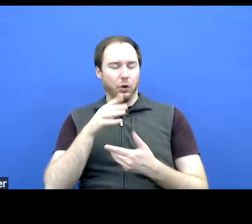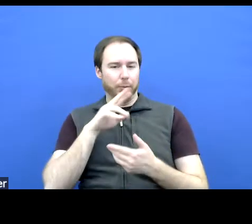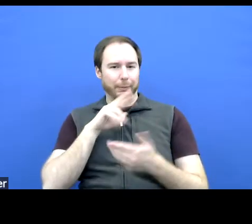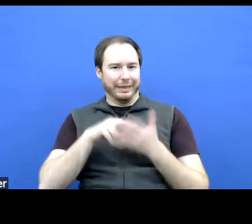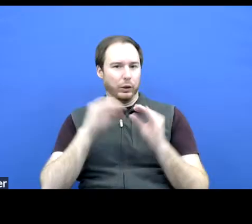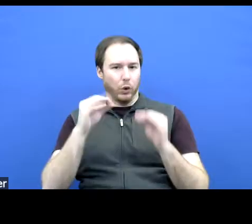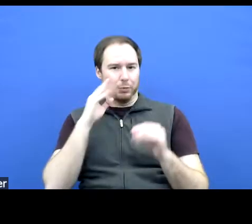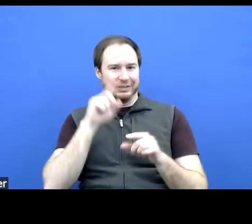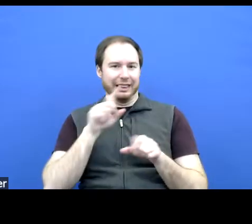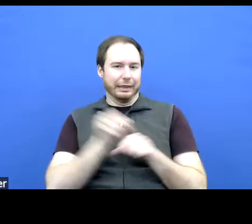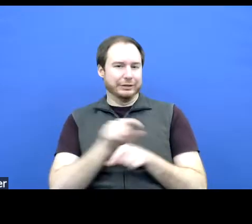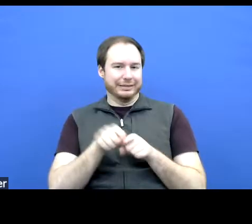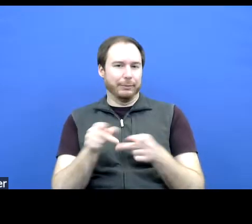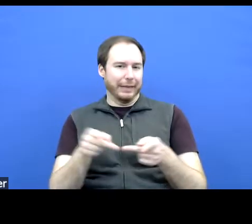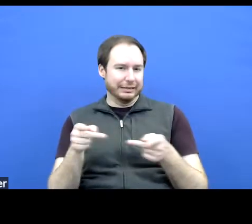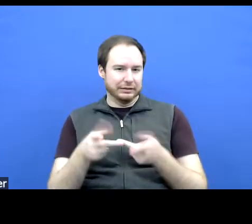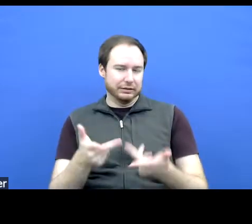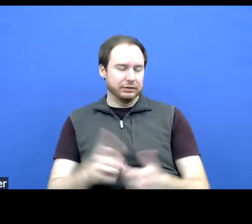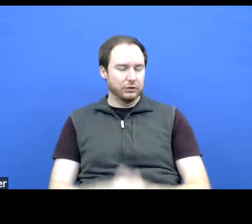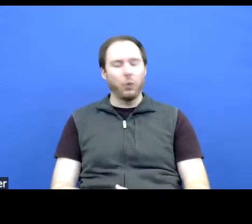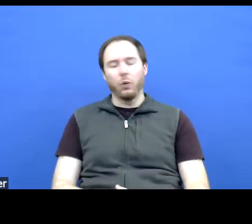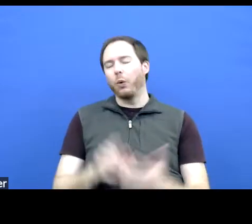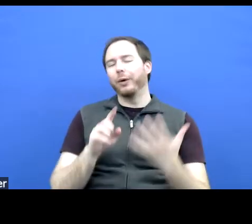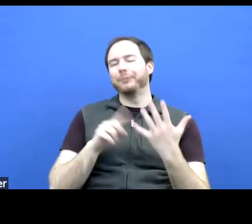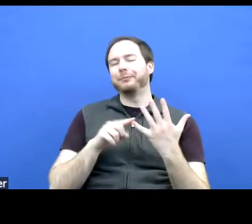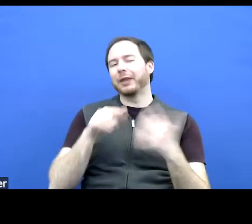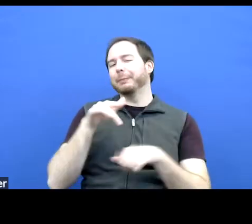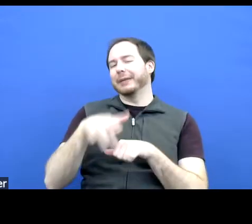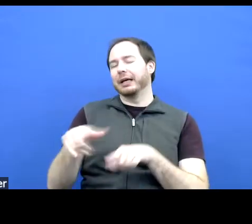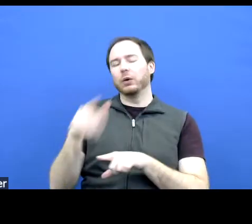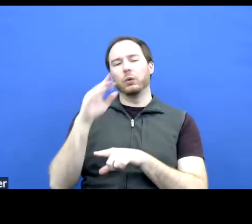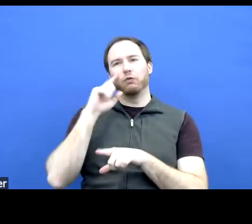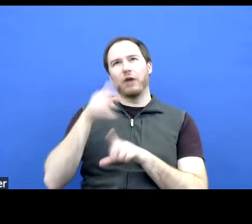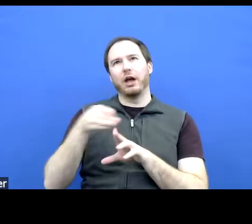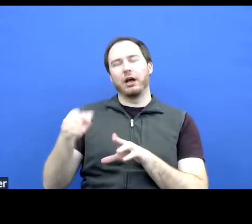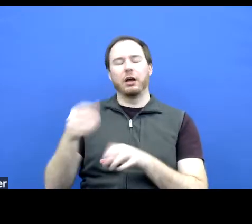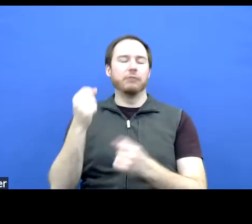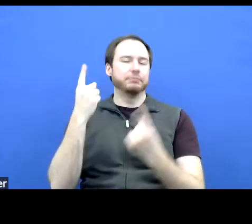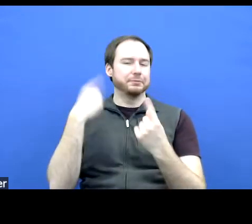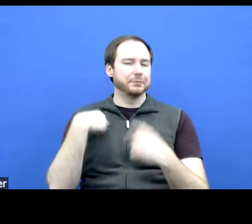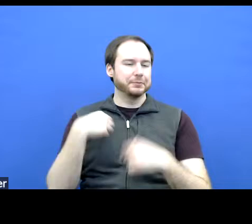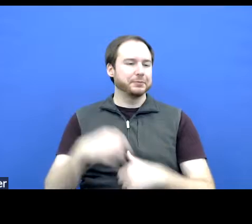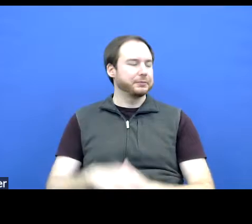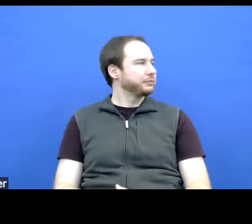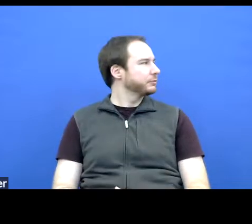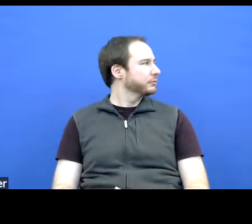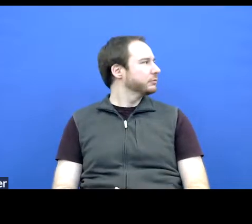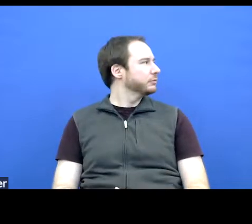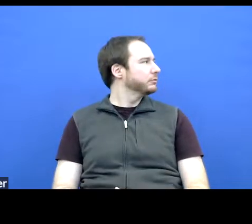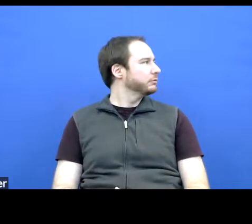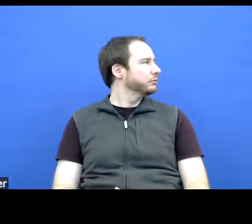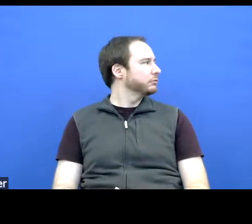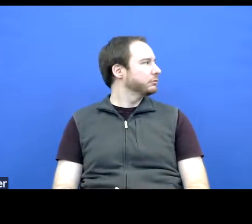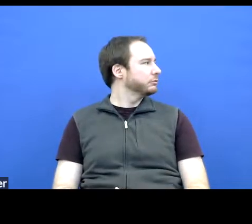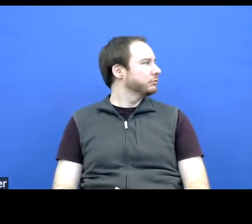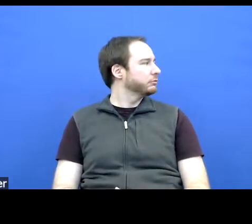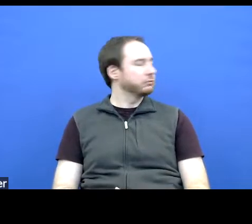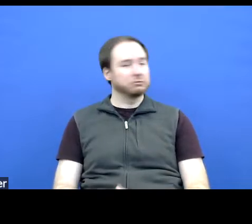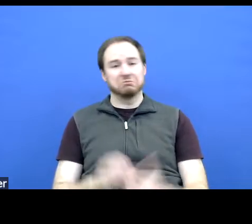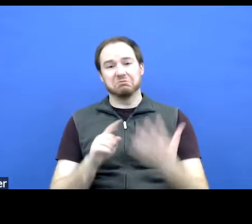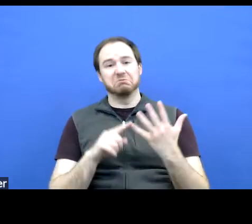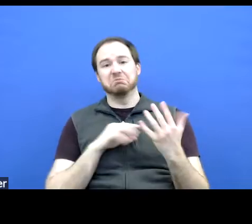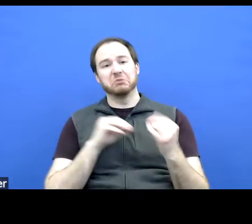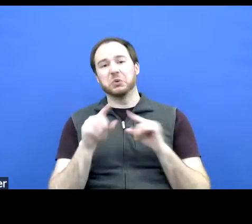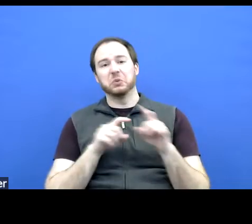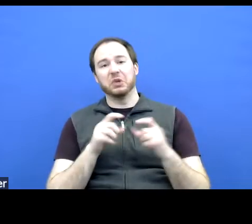So. Okay. Yeah, I've been to your store several times. Met you there, but okay. I really don't